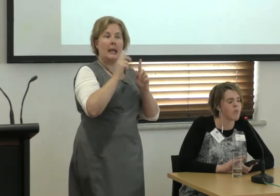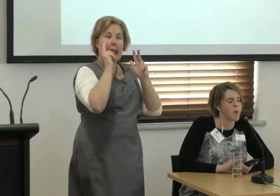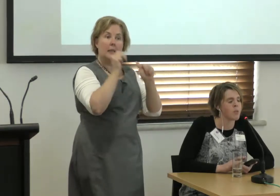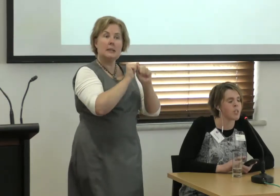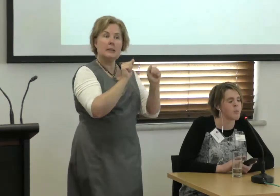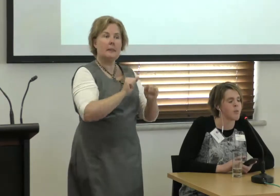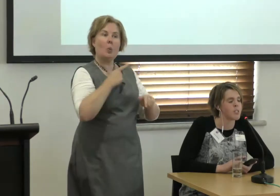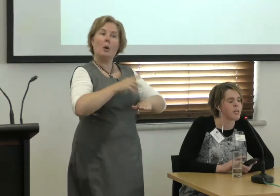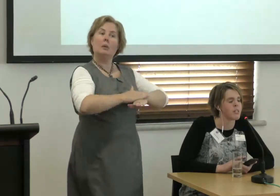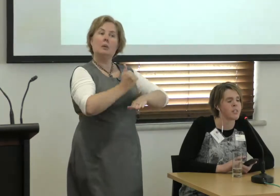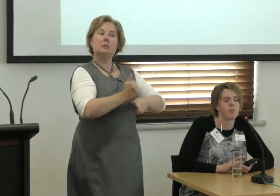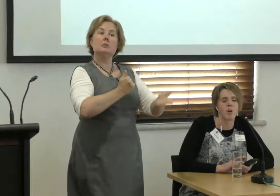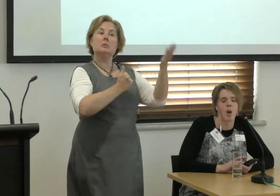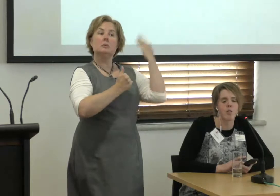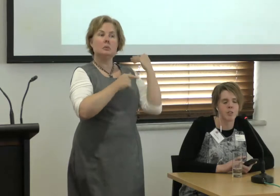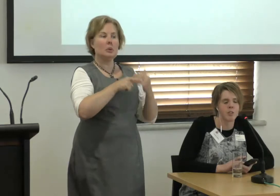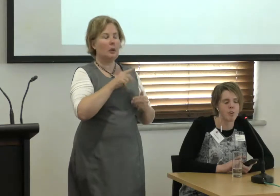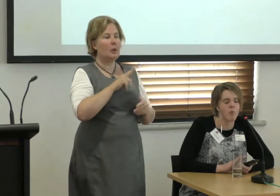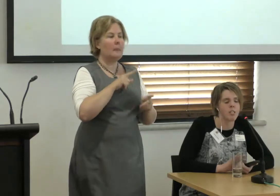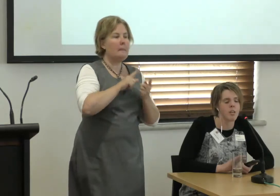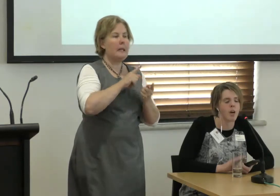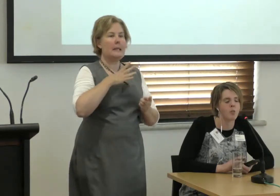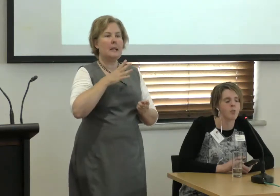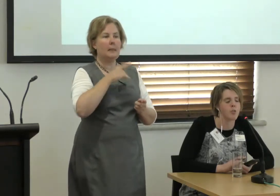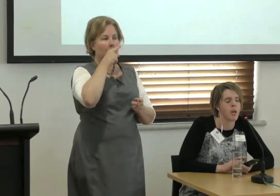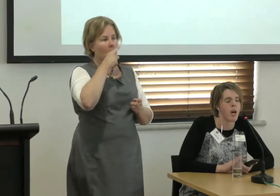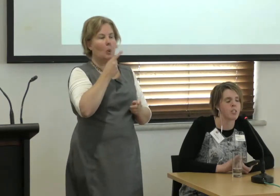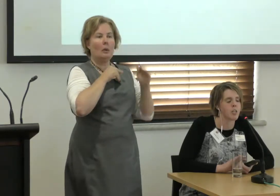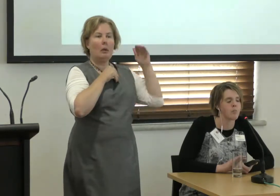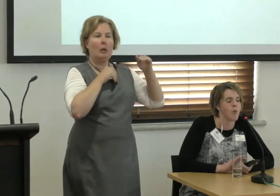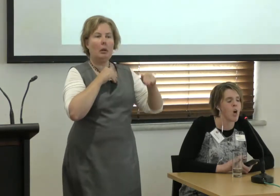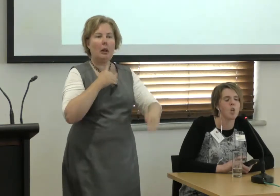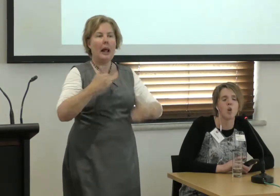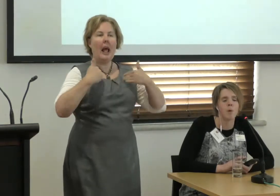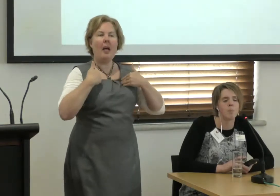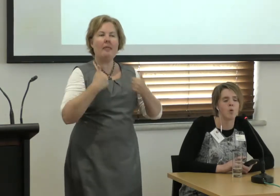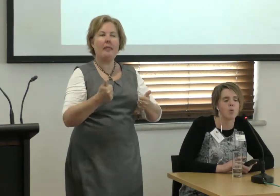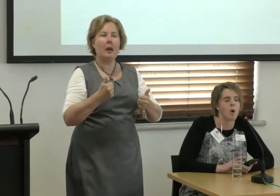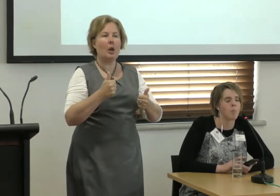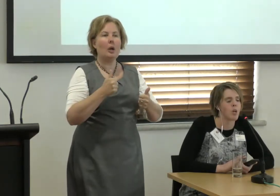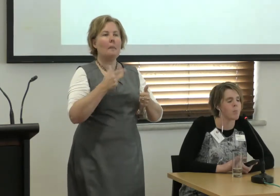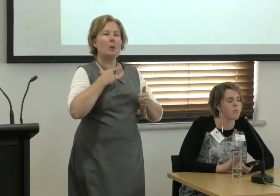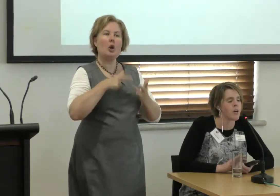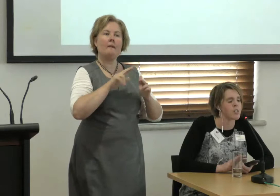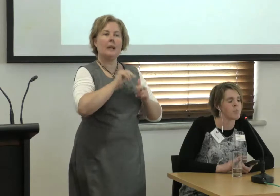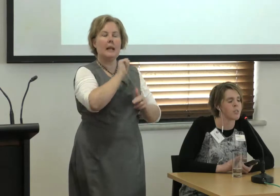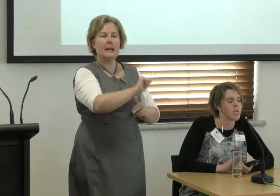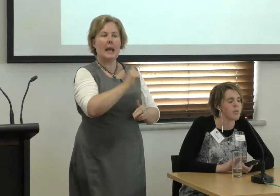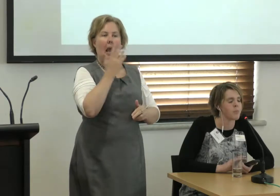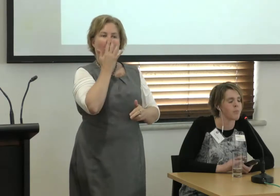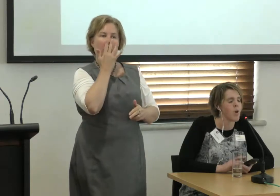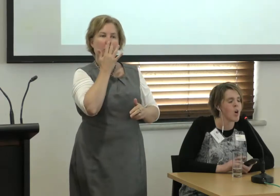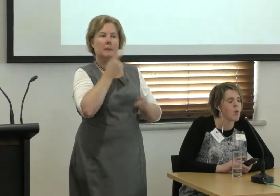needs of people experiencing deteriorating health due to ageing, not people with permanent and profound